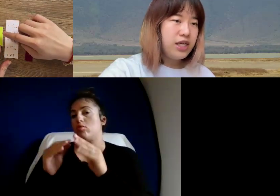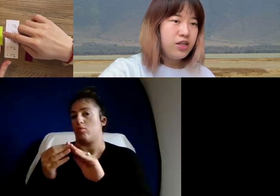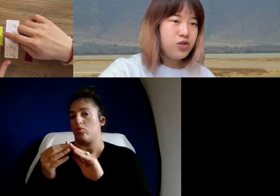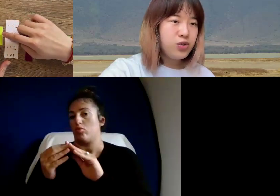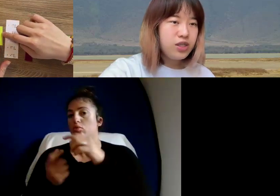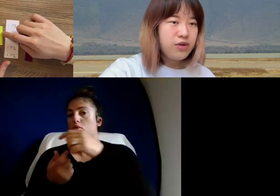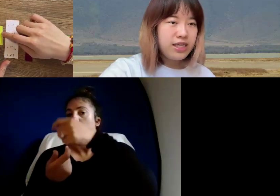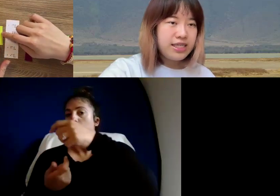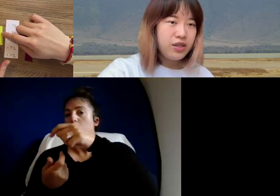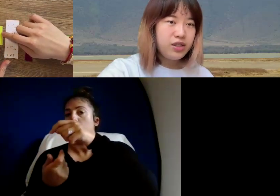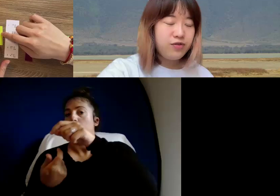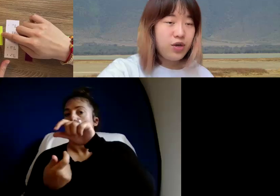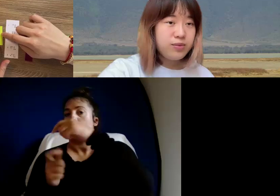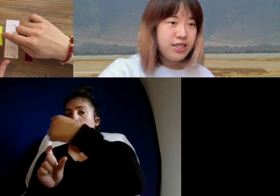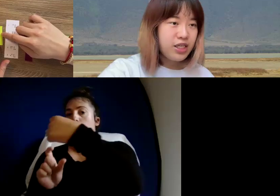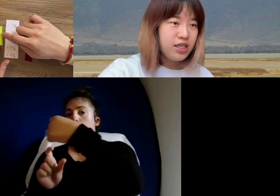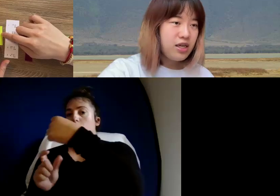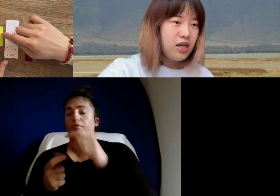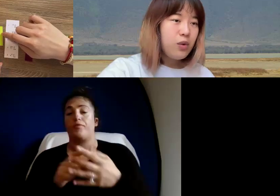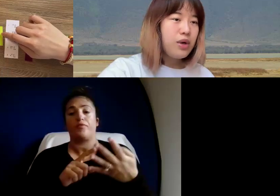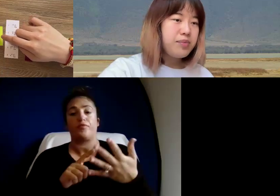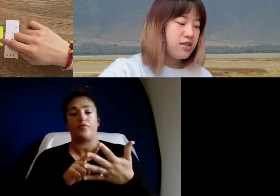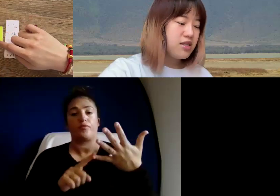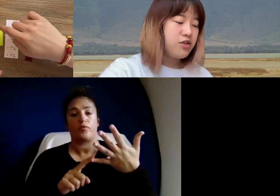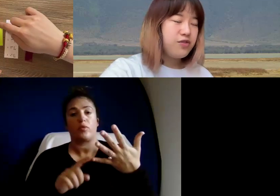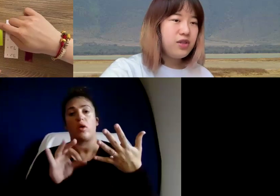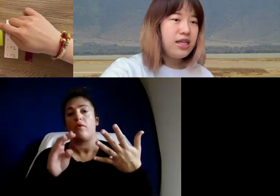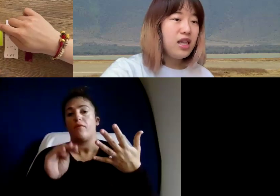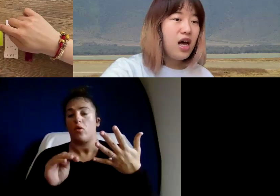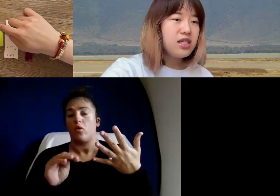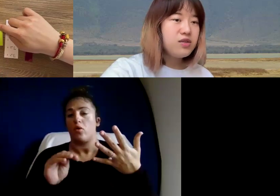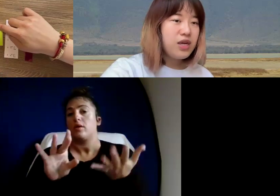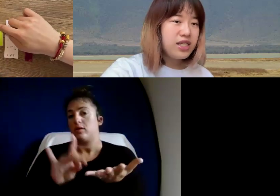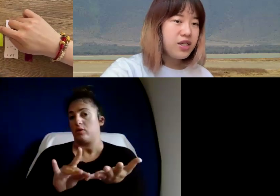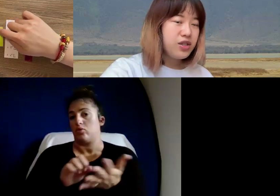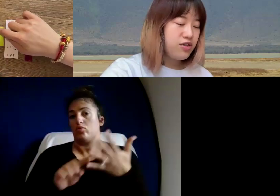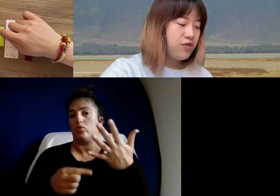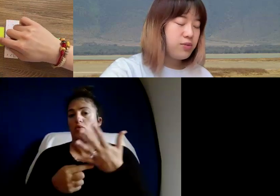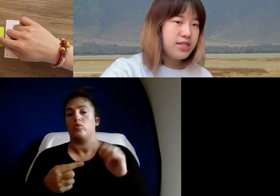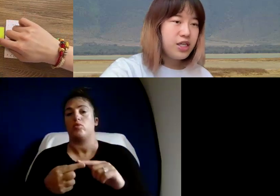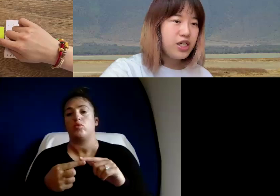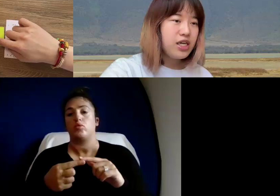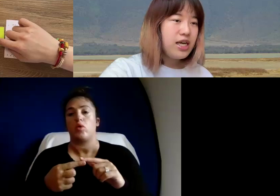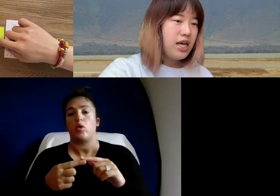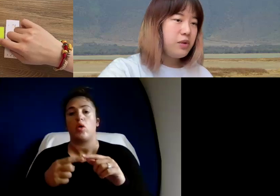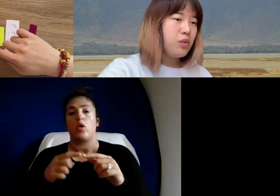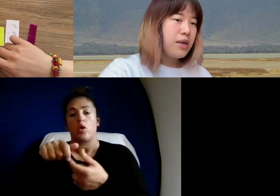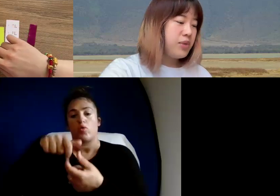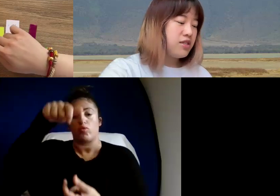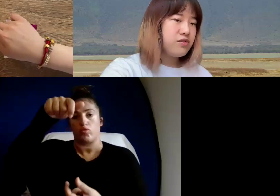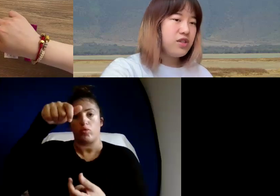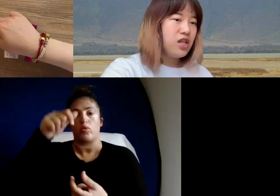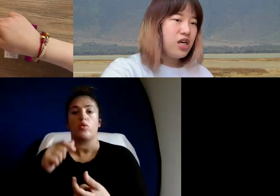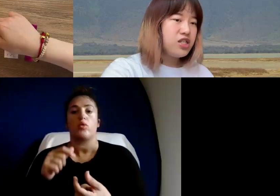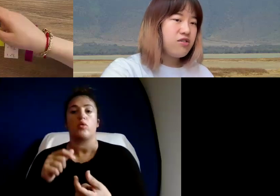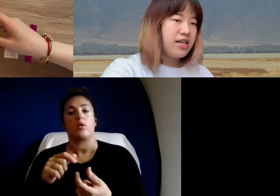of a short rectangular foam sticker, one piece of long rectangular foam sticker, and one